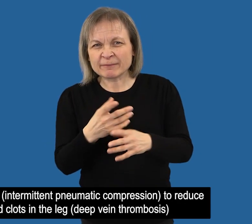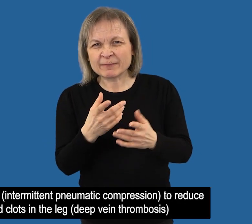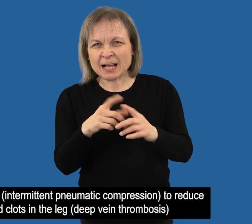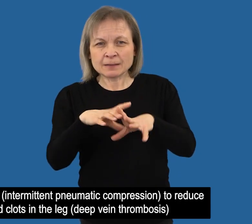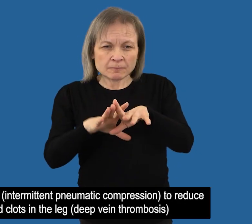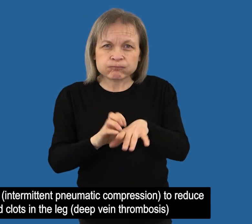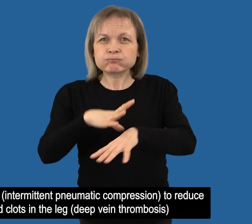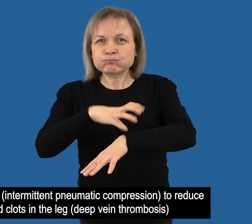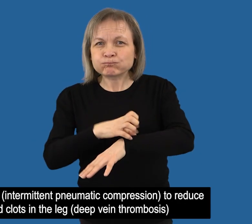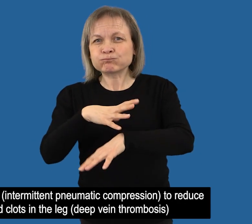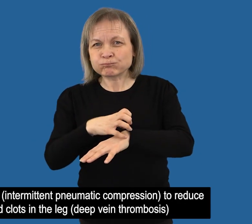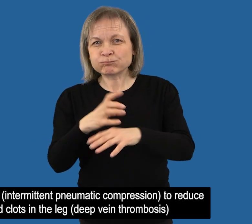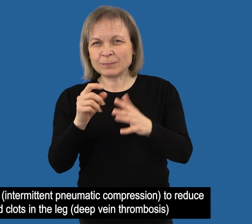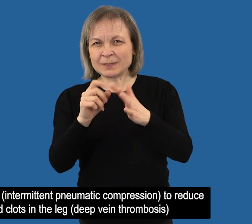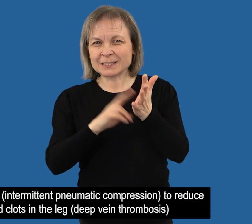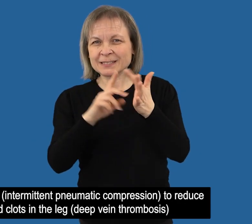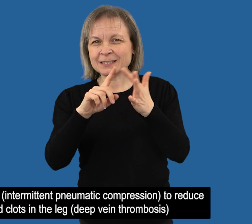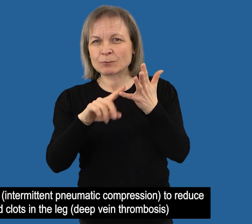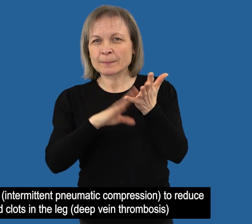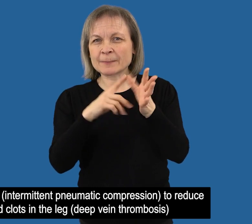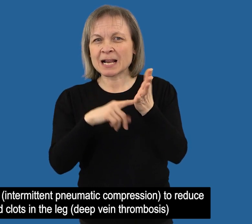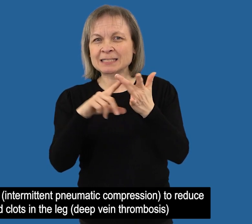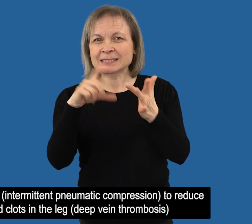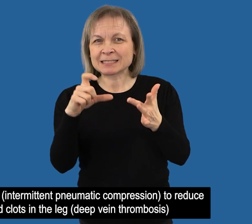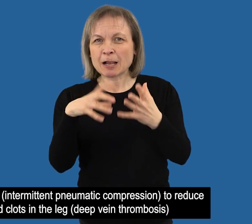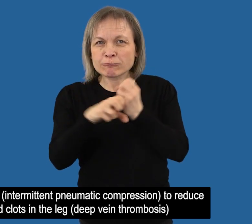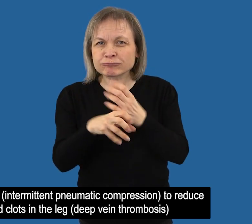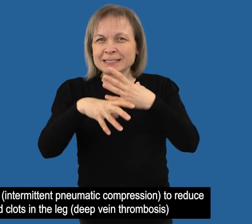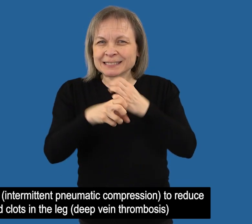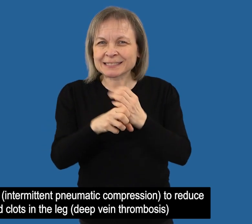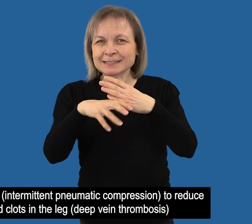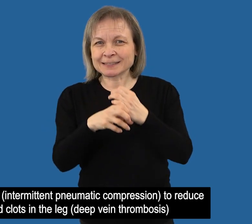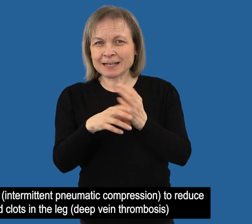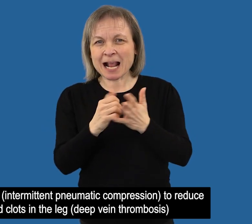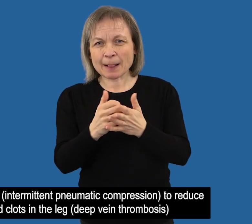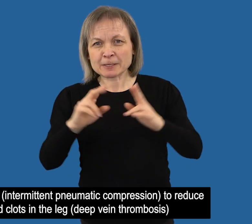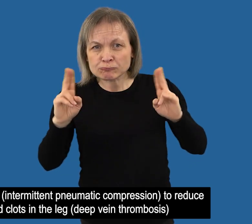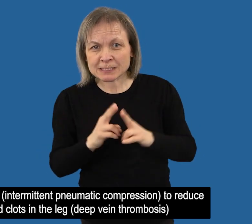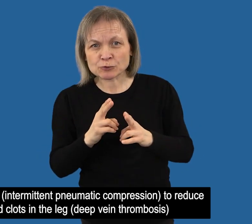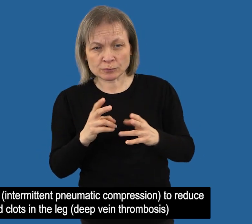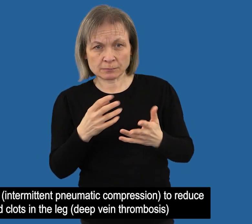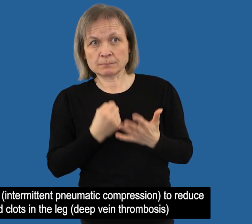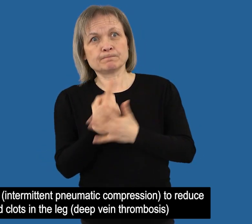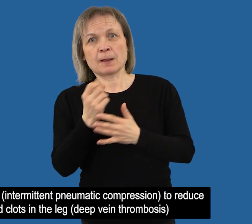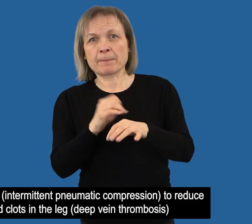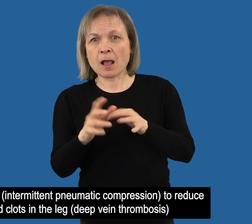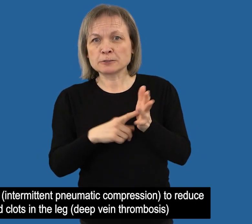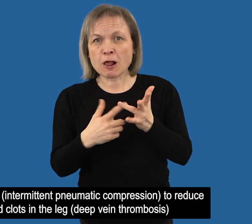Compression sleeves, intermittent pneumatic compression to reduce the risk of blood clots in the leg, deep vein